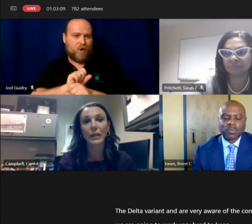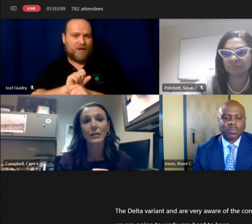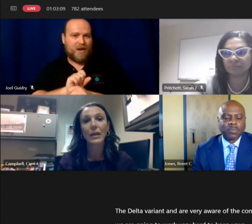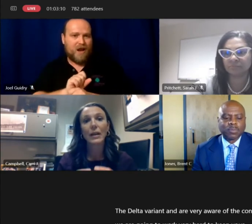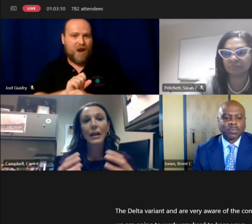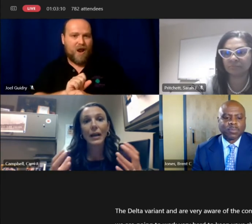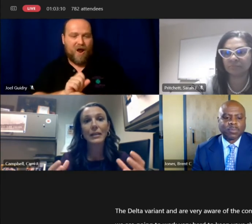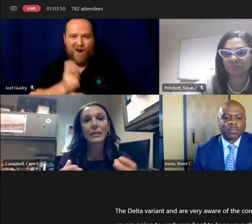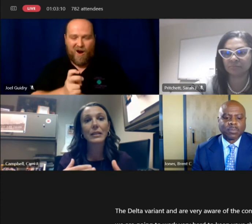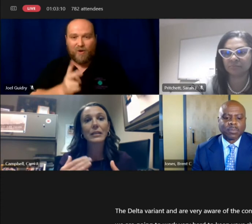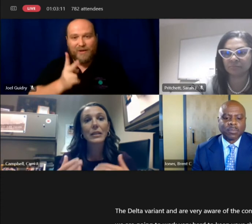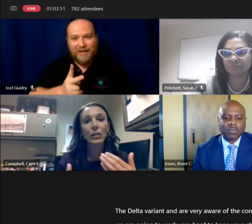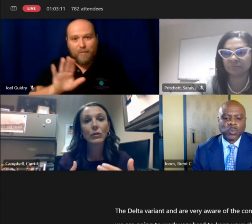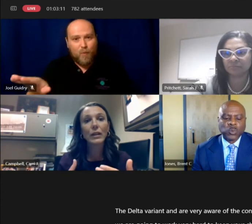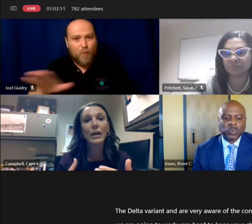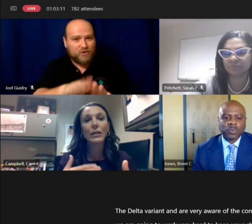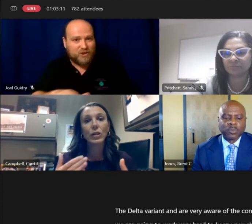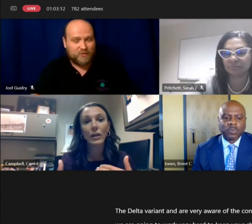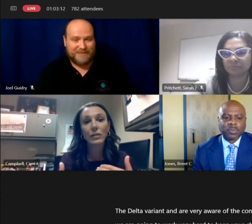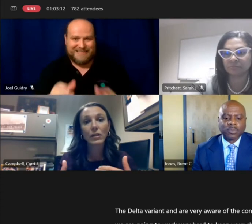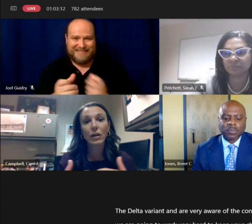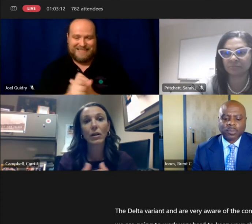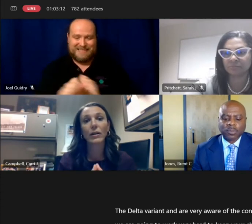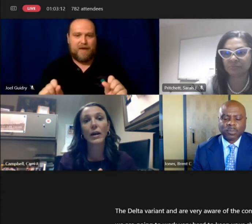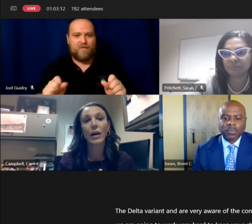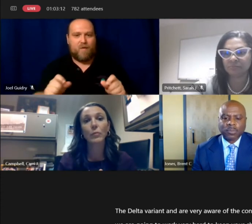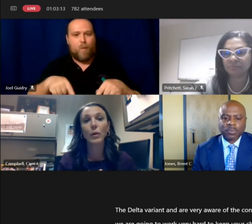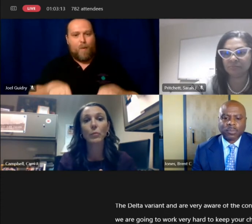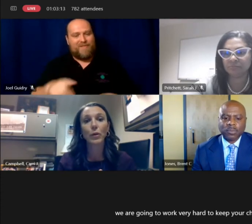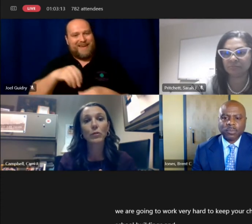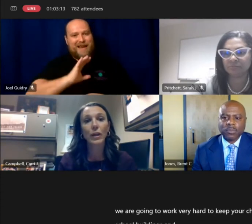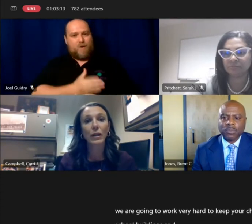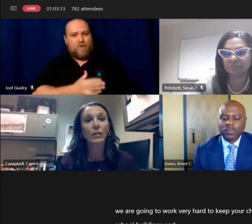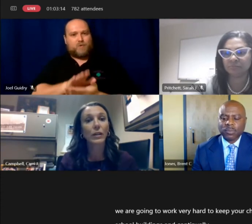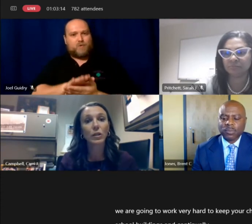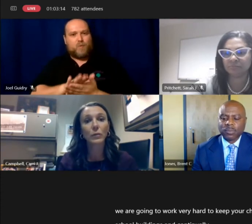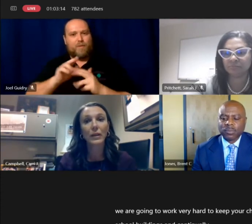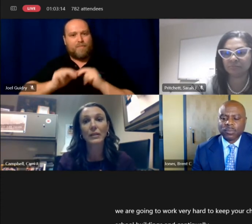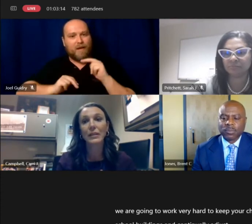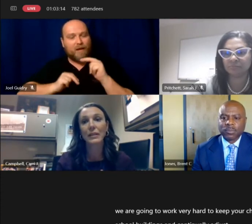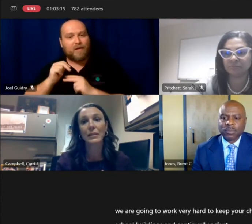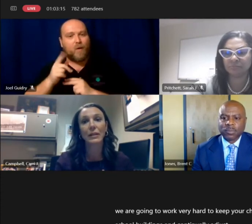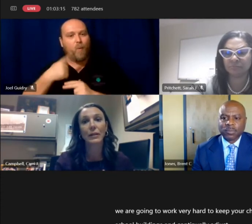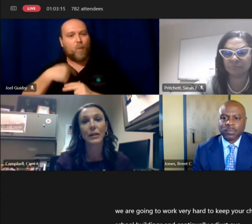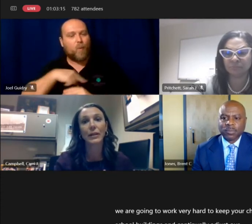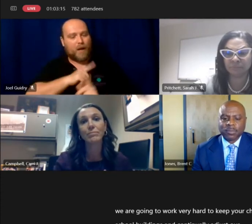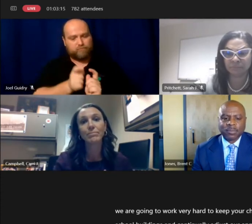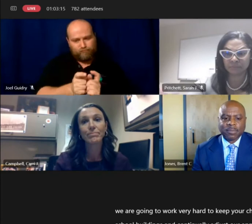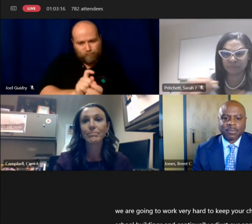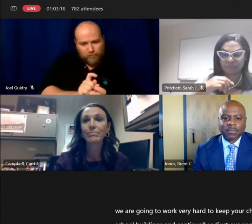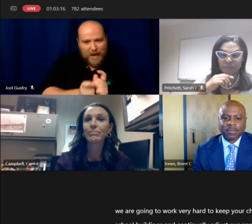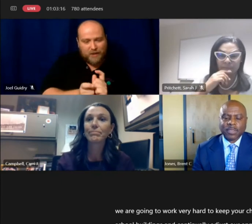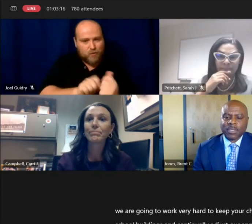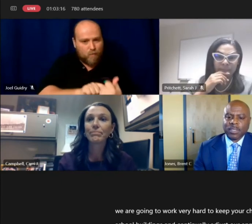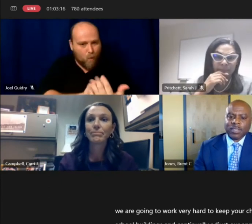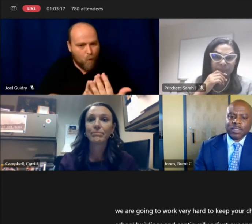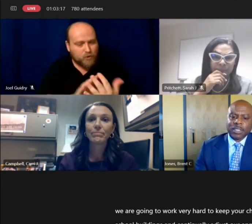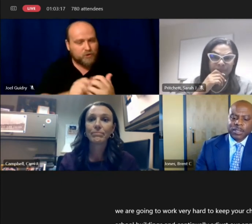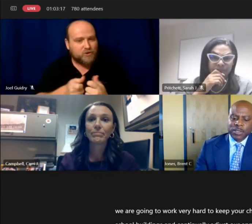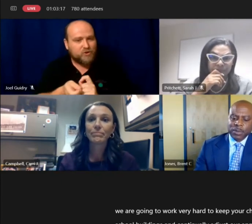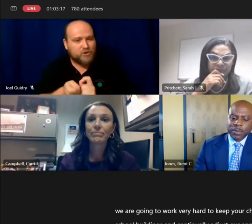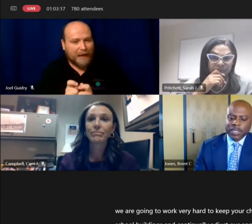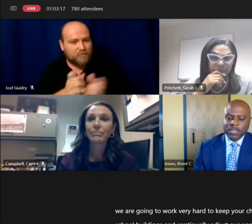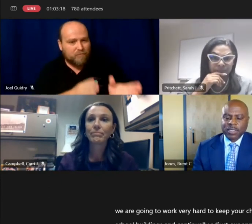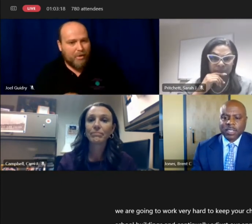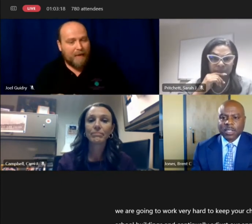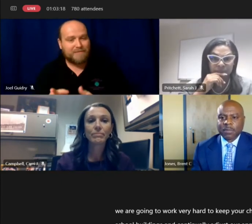buildings, and continually adjust our approach and our lunch plans as necessary. Thank you so